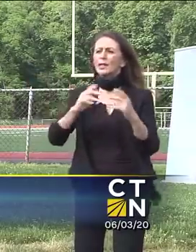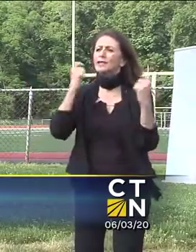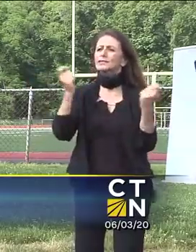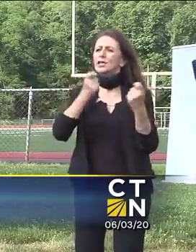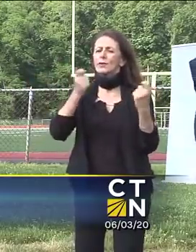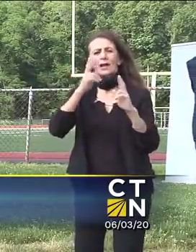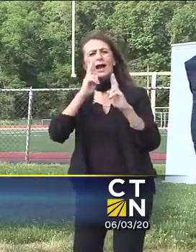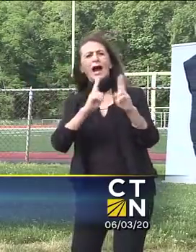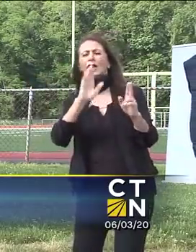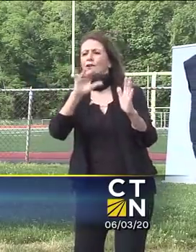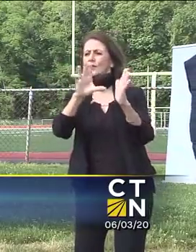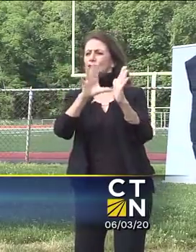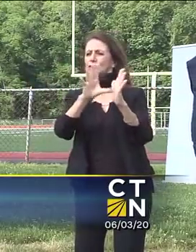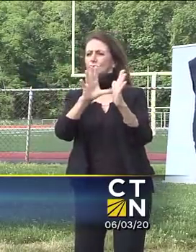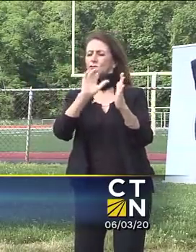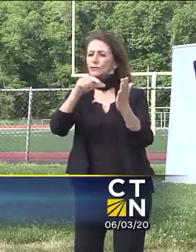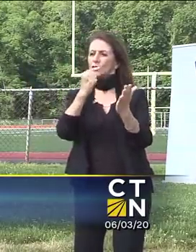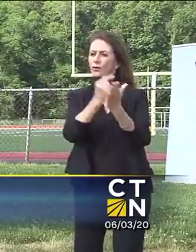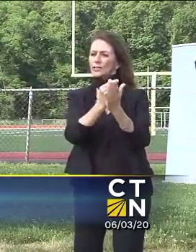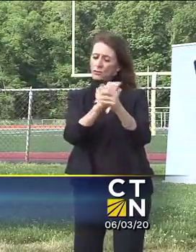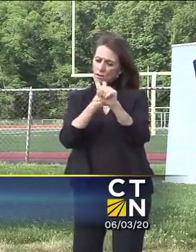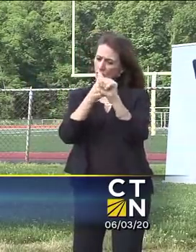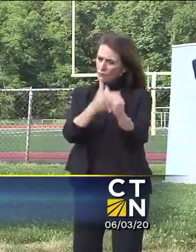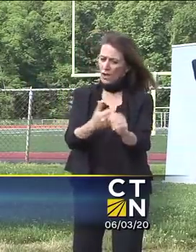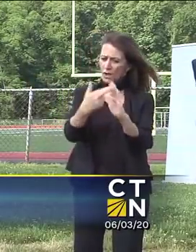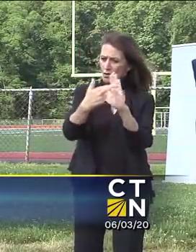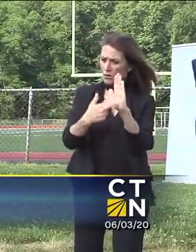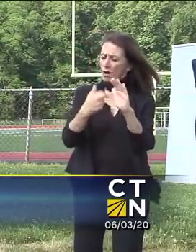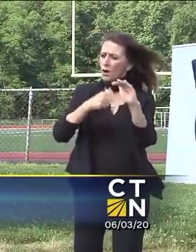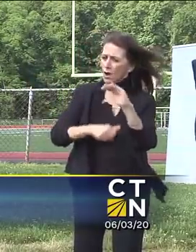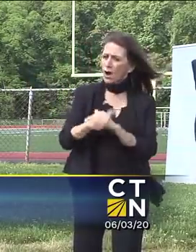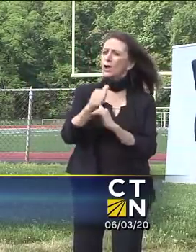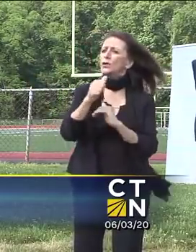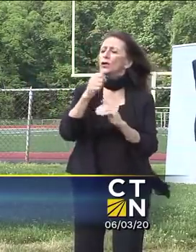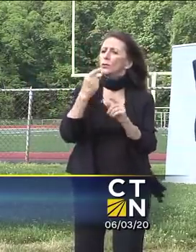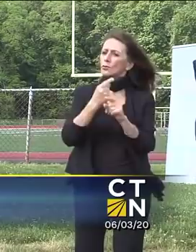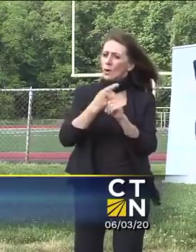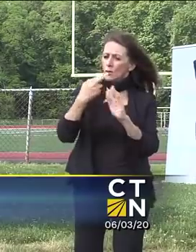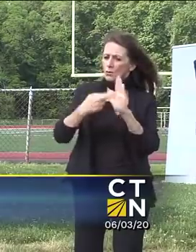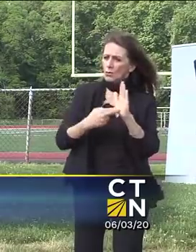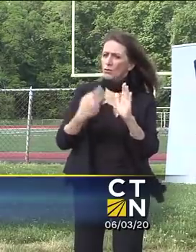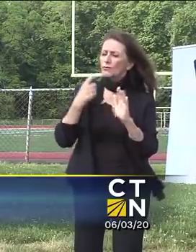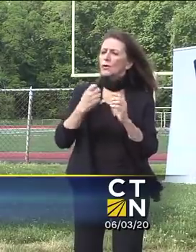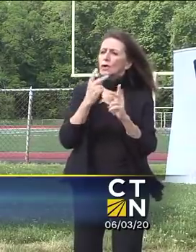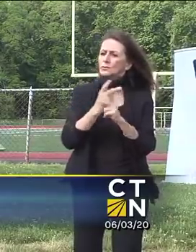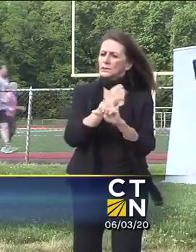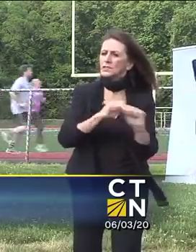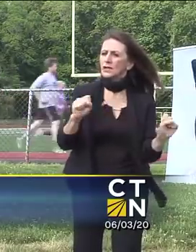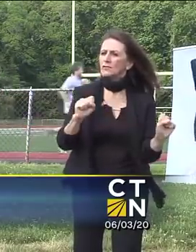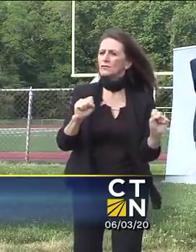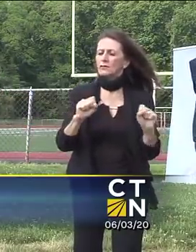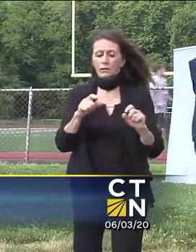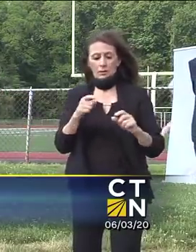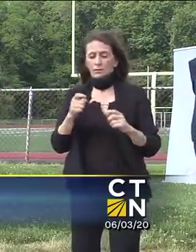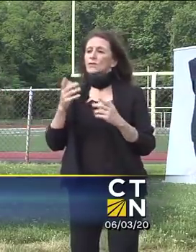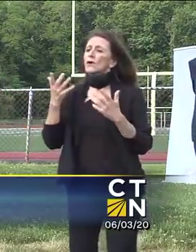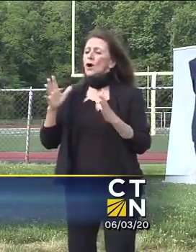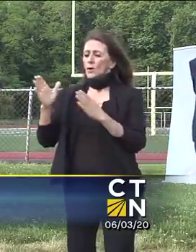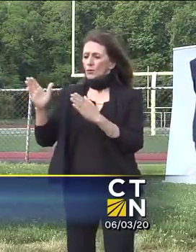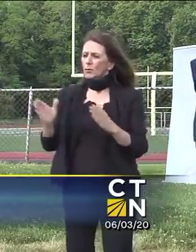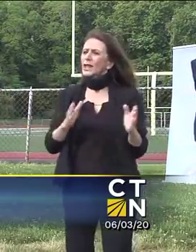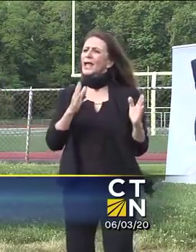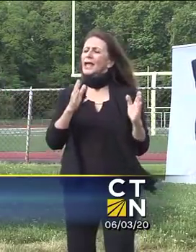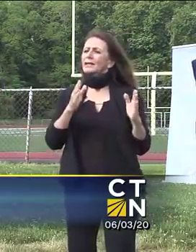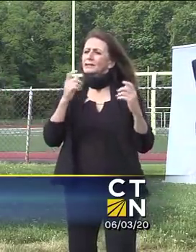the seniors within the health and safety requirements of Connecticut. In many cases, those currently planned ceremonies are